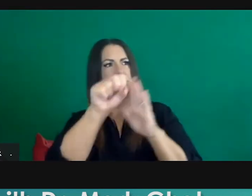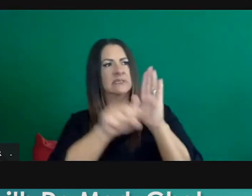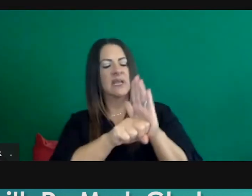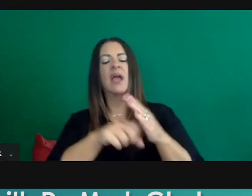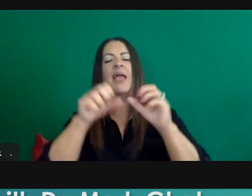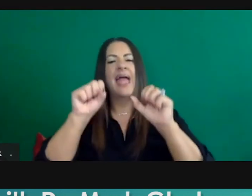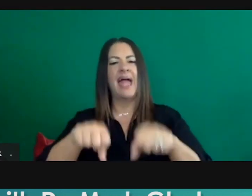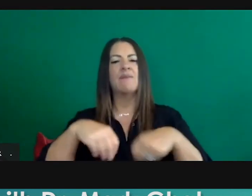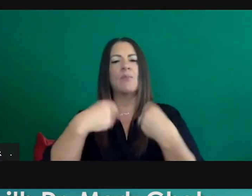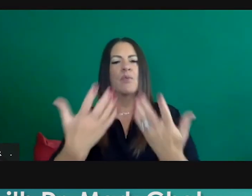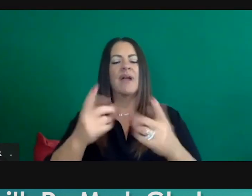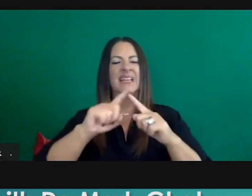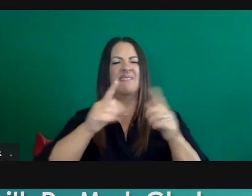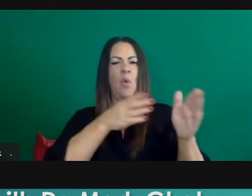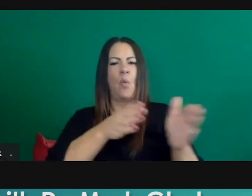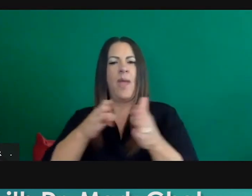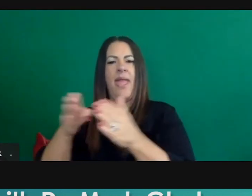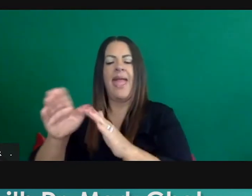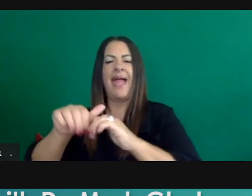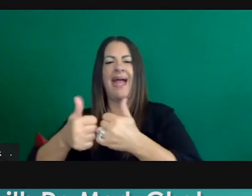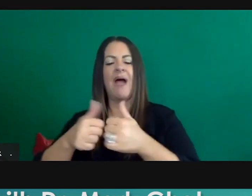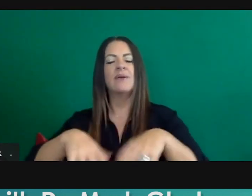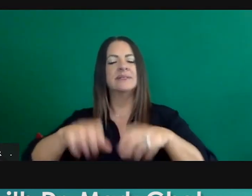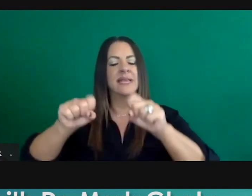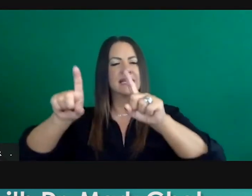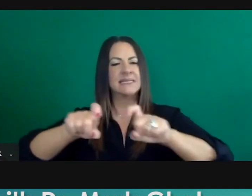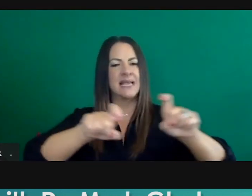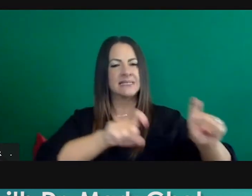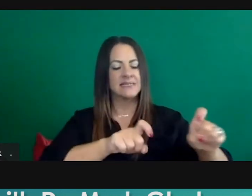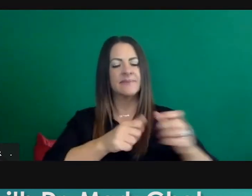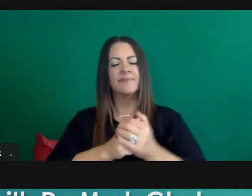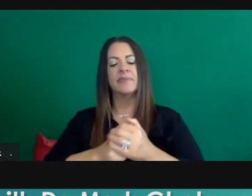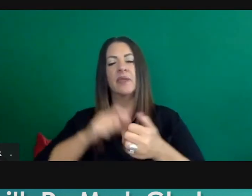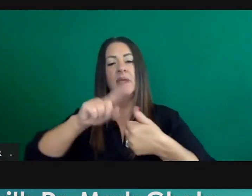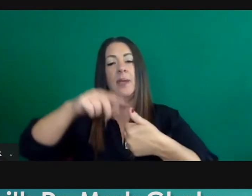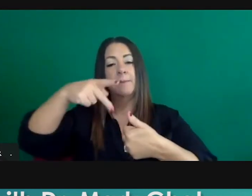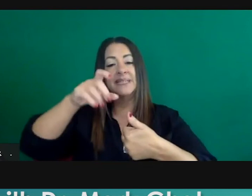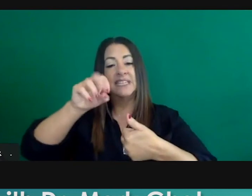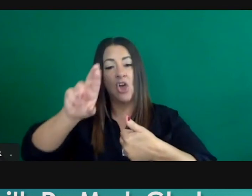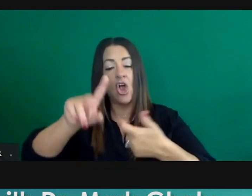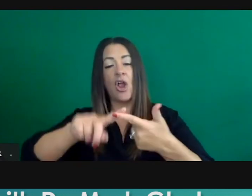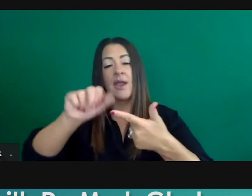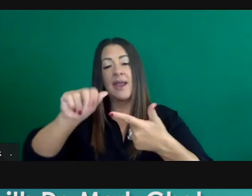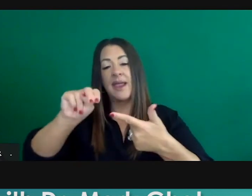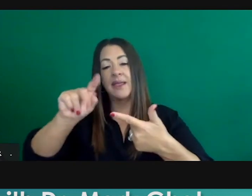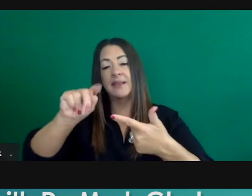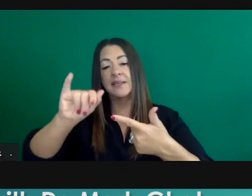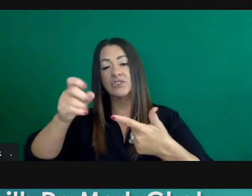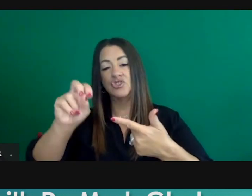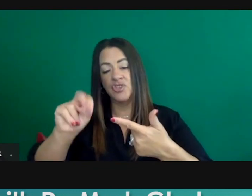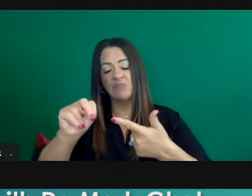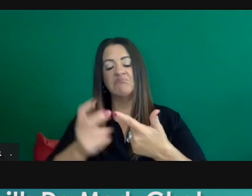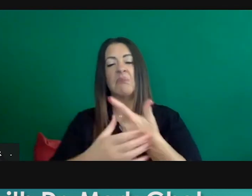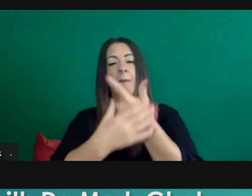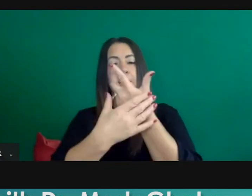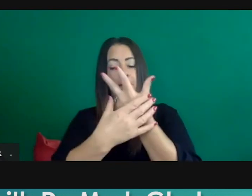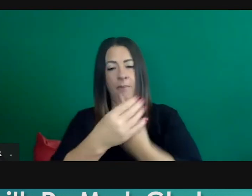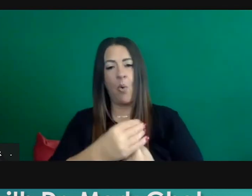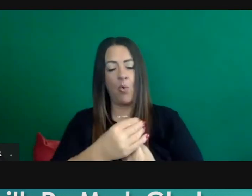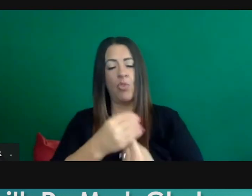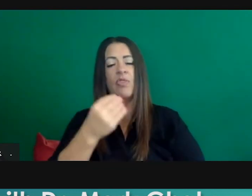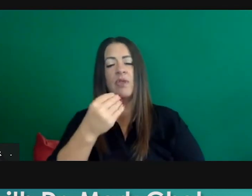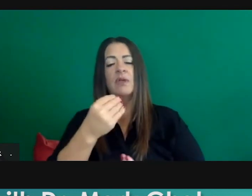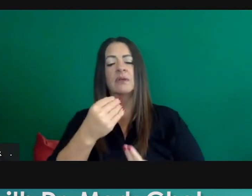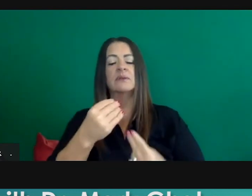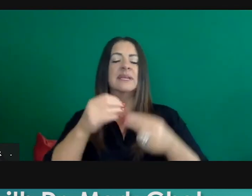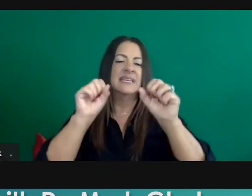multimodality way, both with antigen testing and PCR testing, potentially come together to allow testing